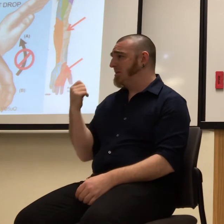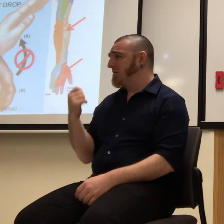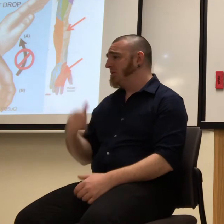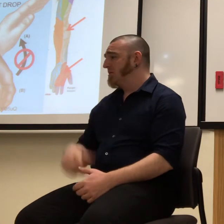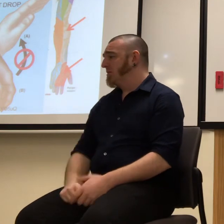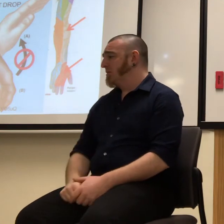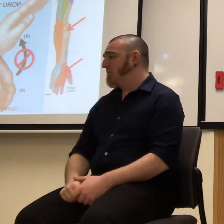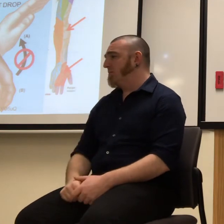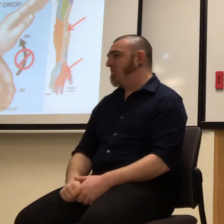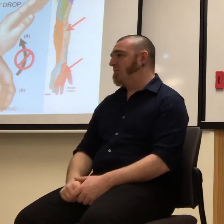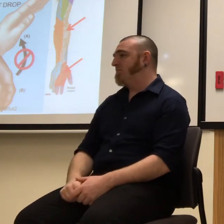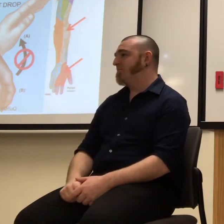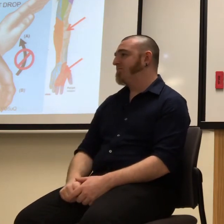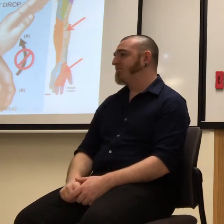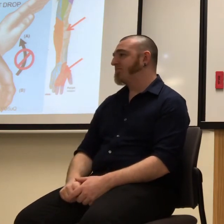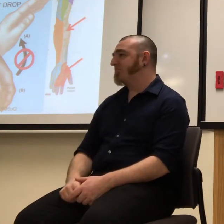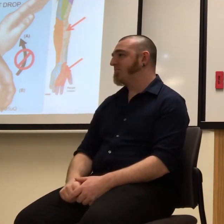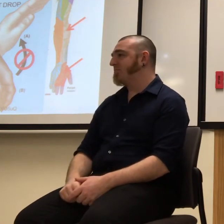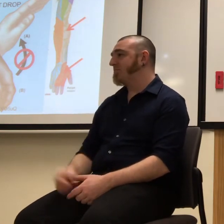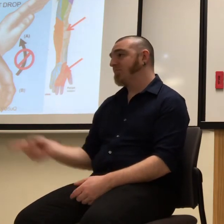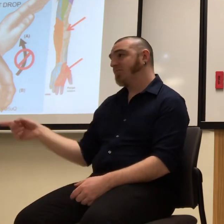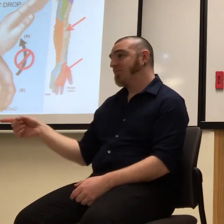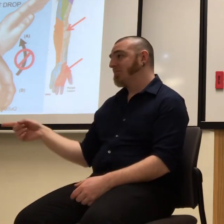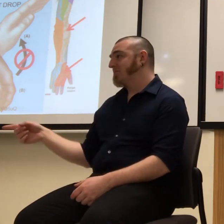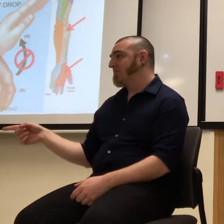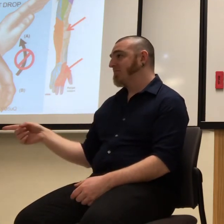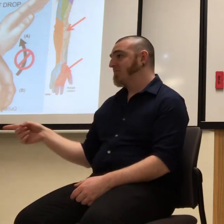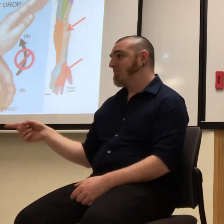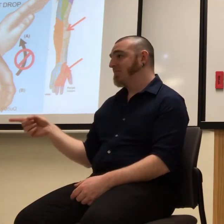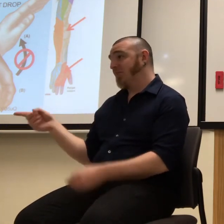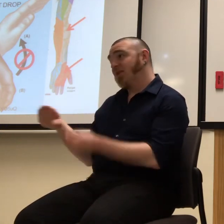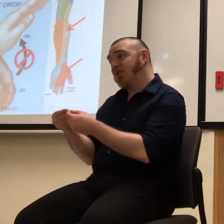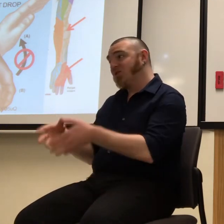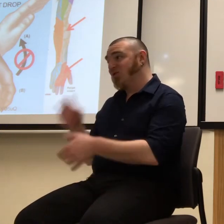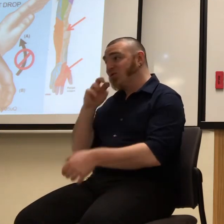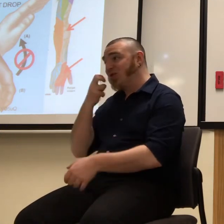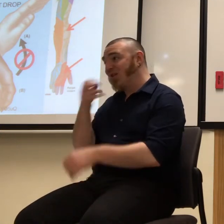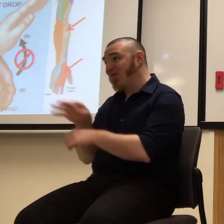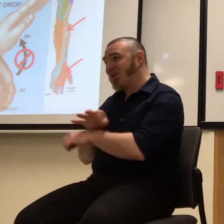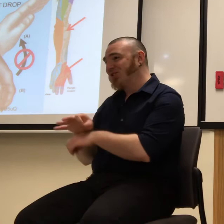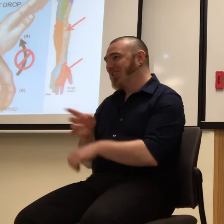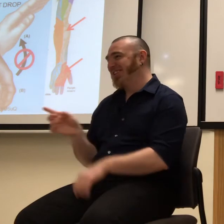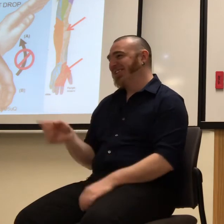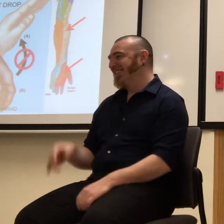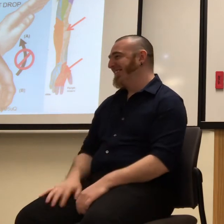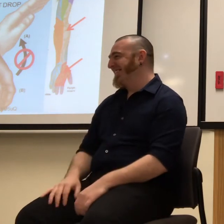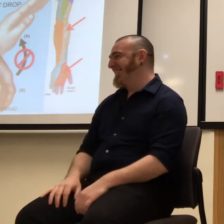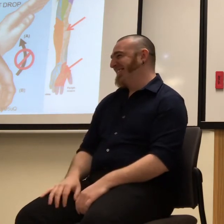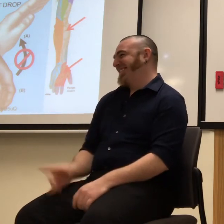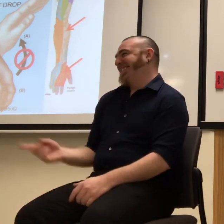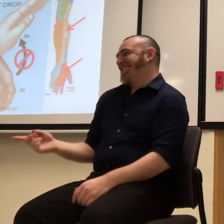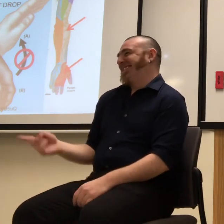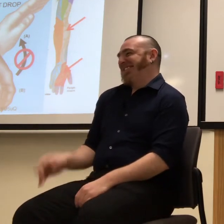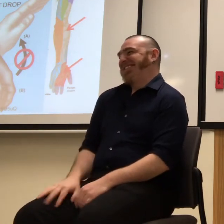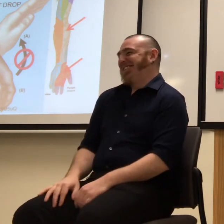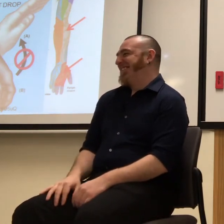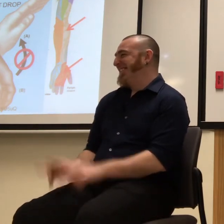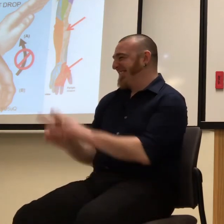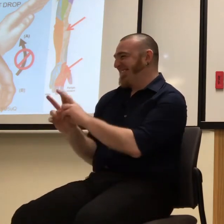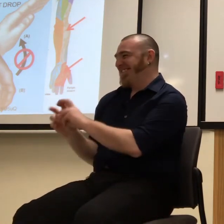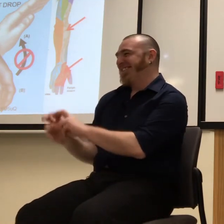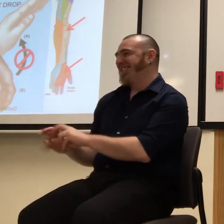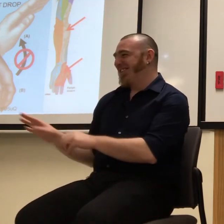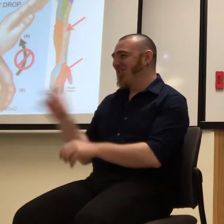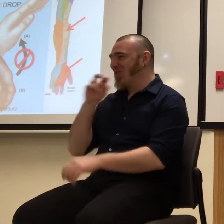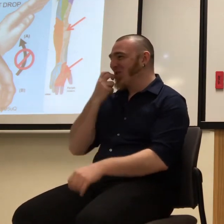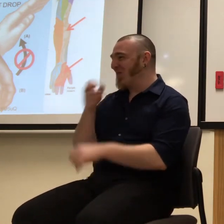So in that kind of analysis, I want to say full sensory or partial? A partial. Yeah, I mean, there's numbness